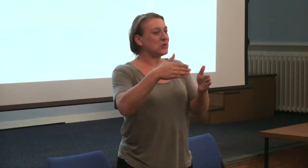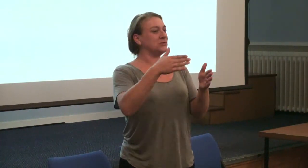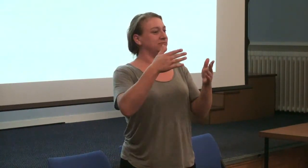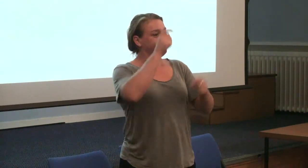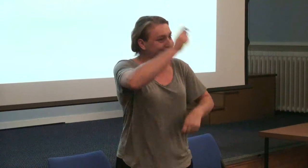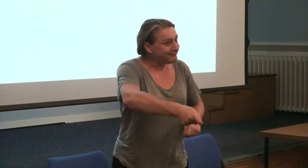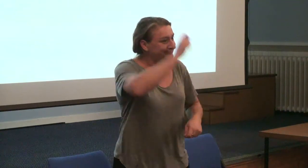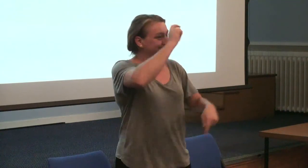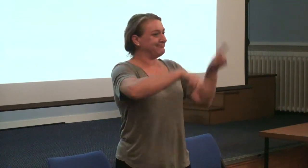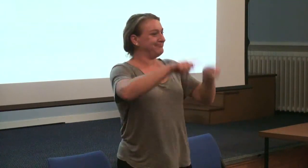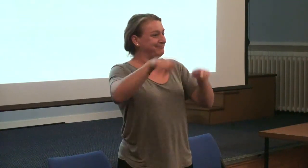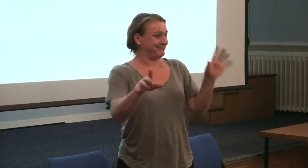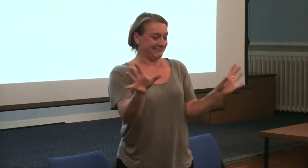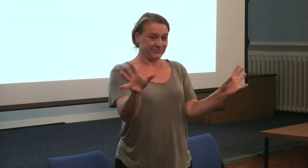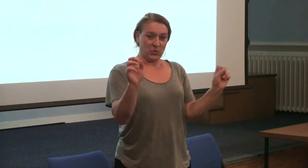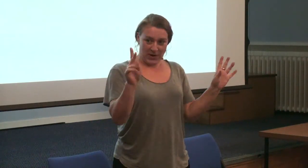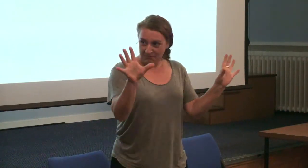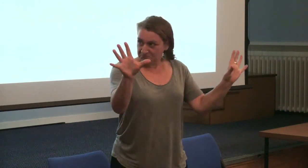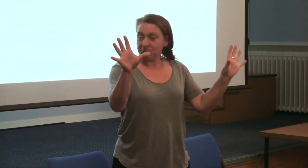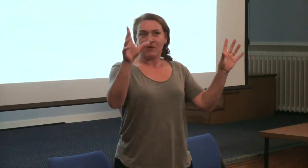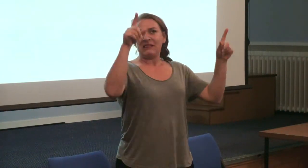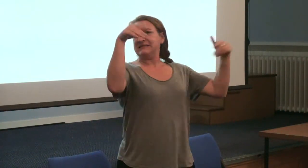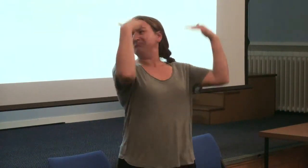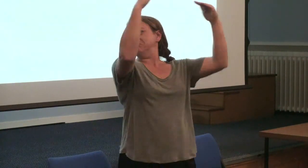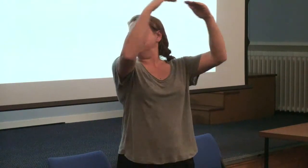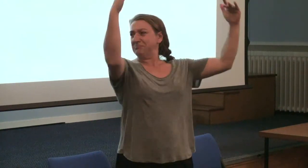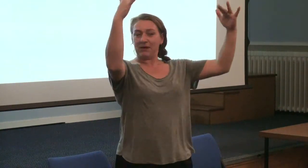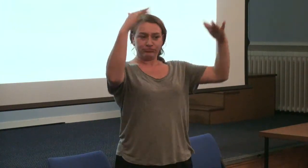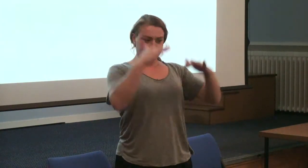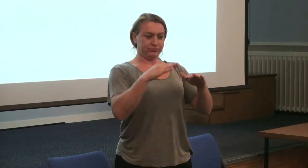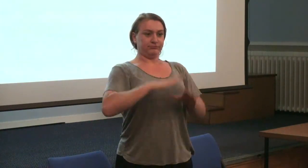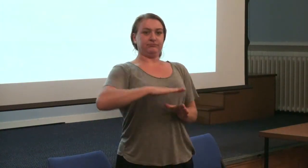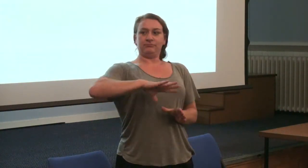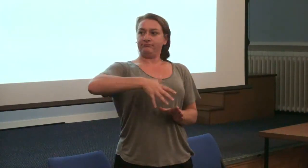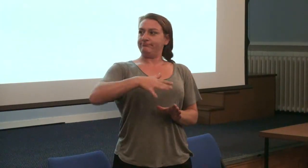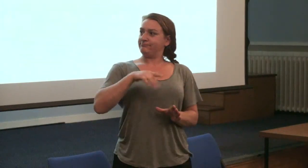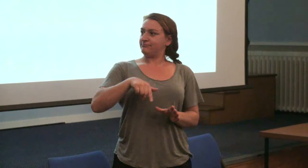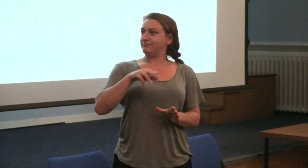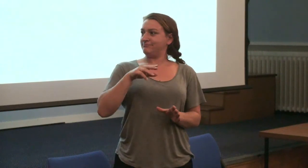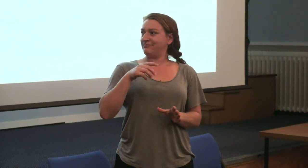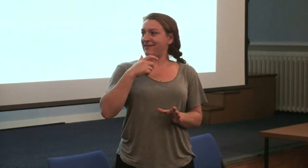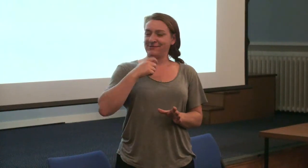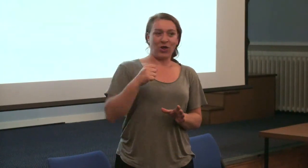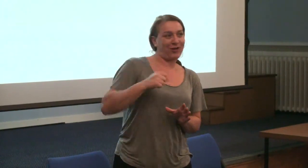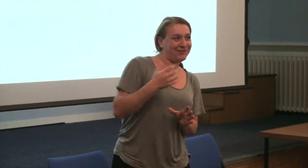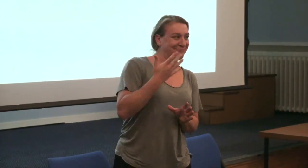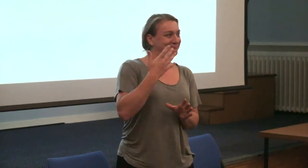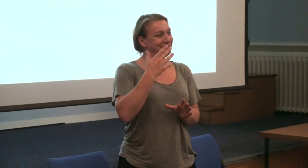almost contravenes the World Health Organization view on human beings. So